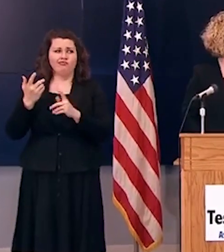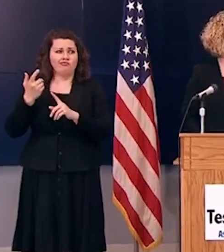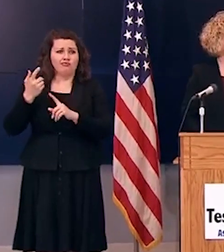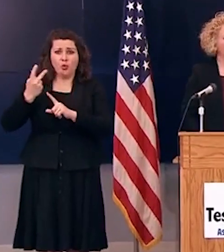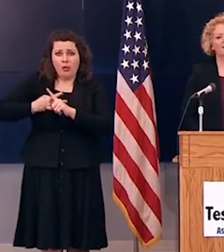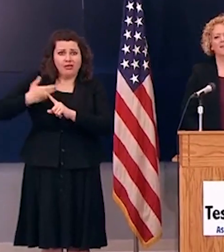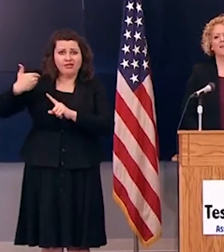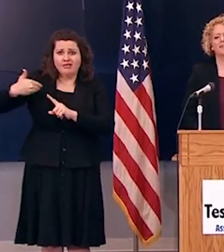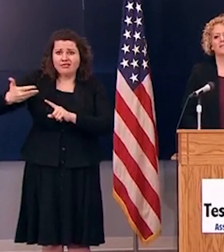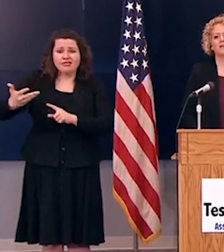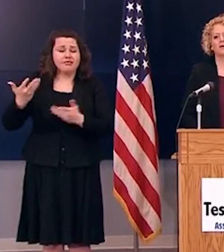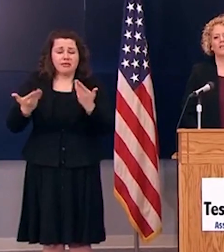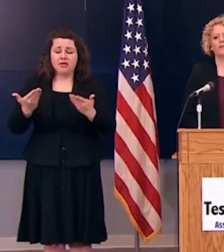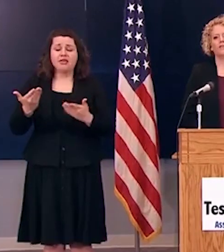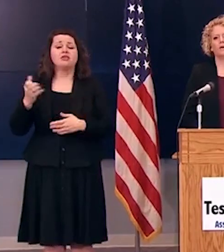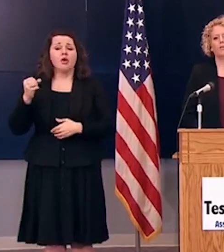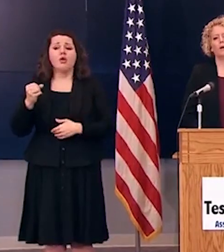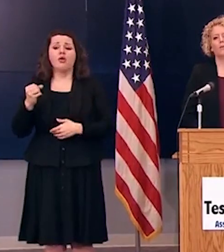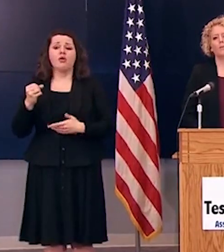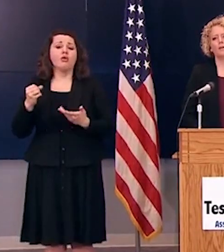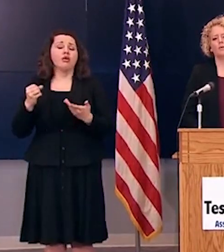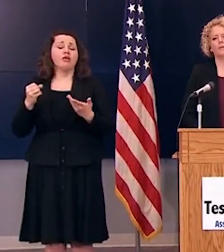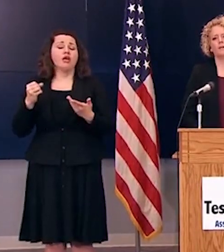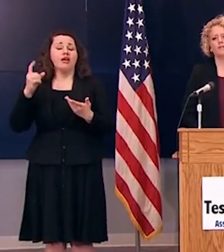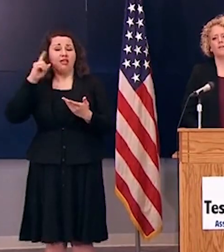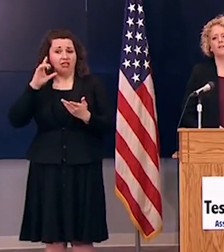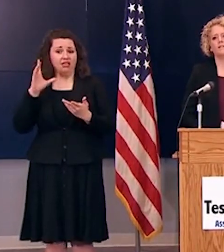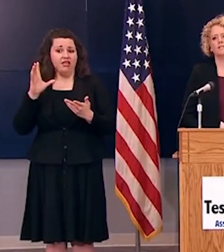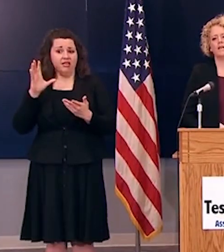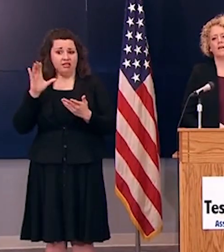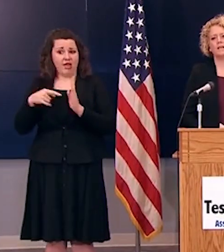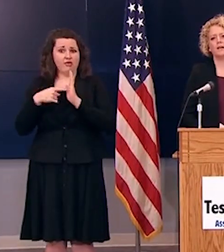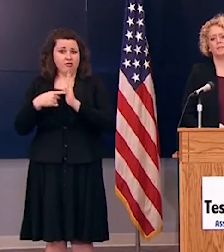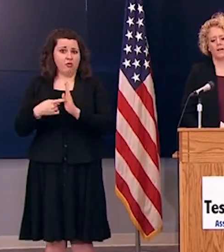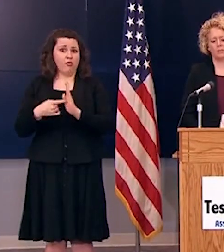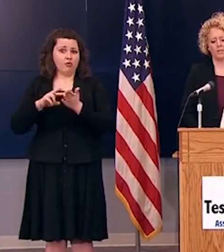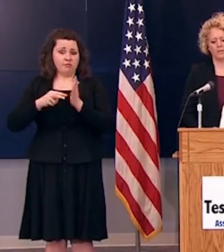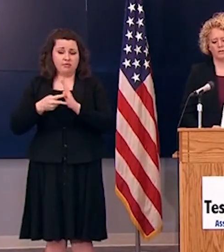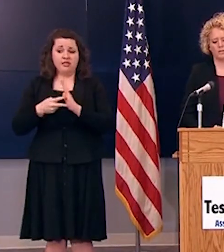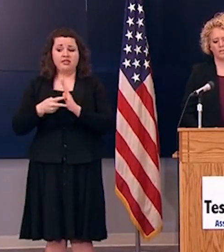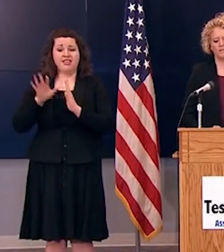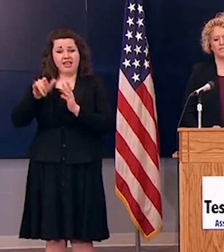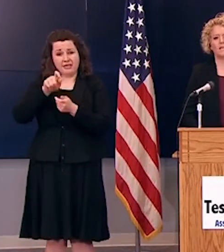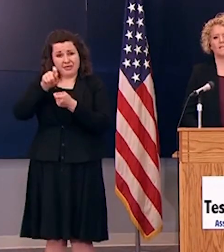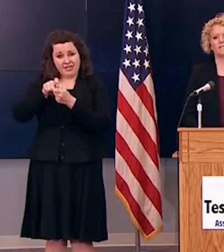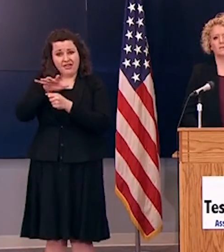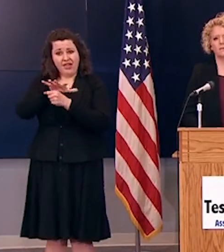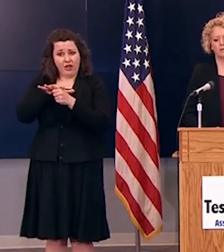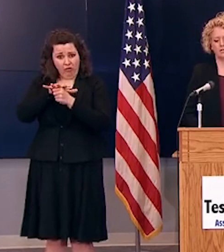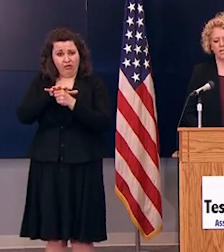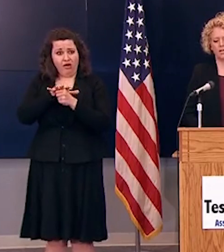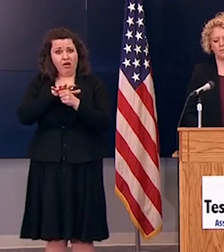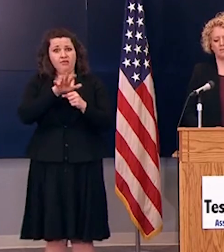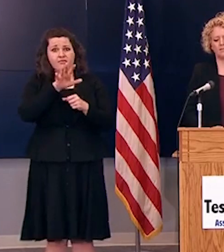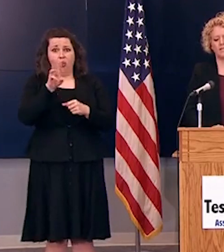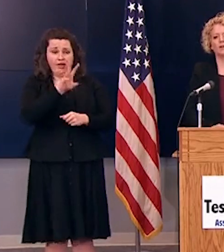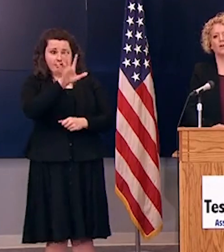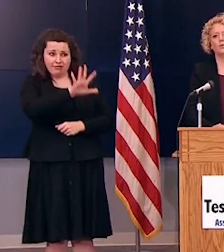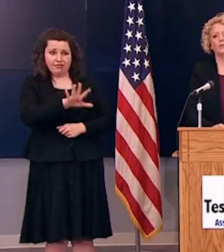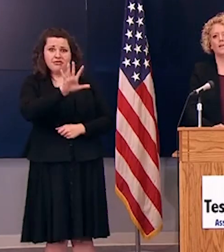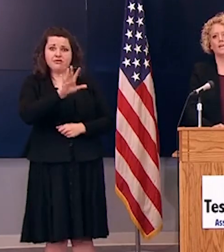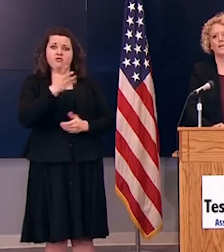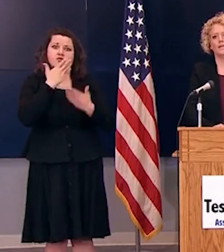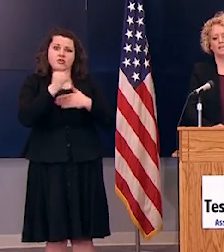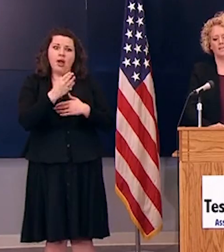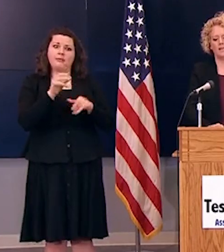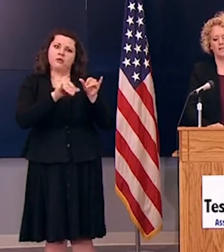months. And so I think that probably what that reflects is that that particular area of the state is doing a good job of staying at